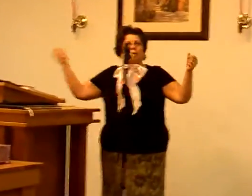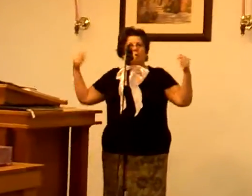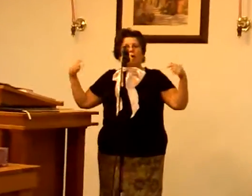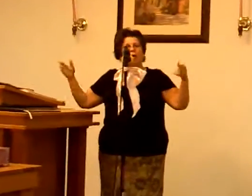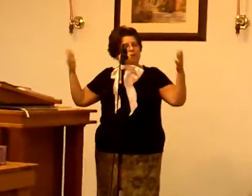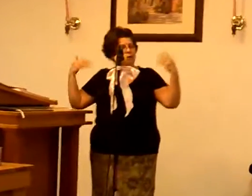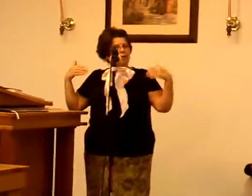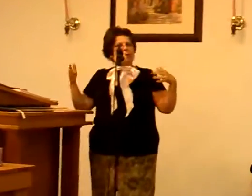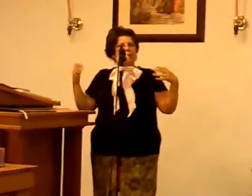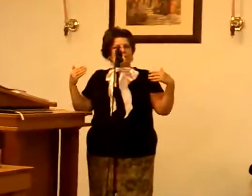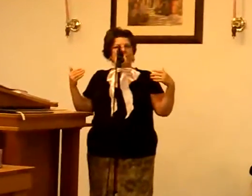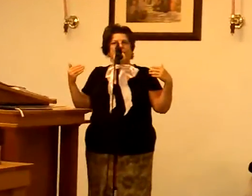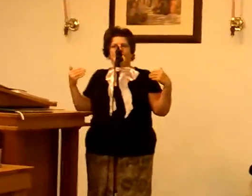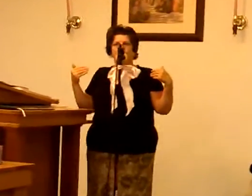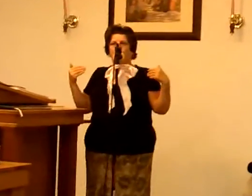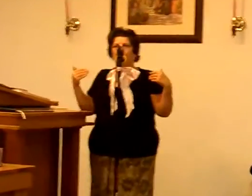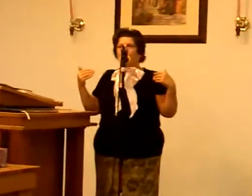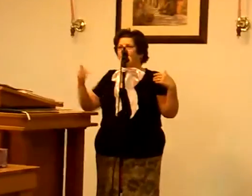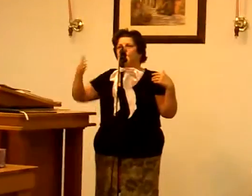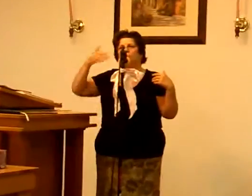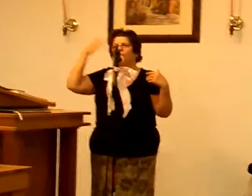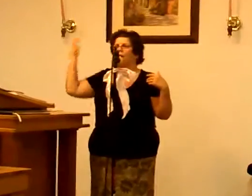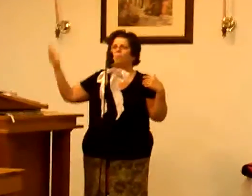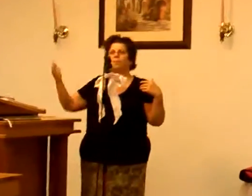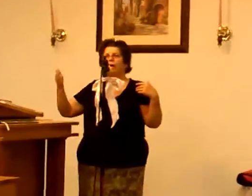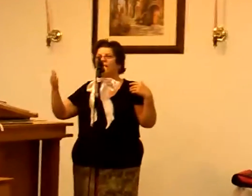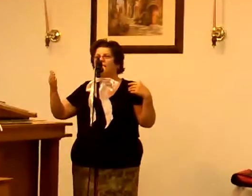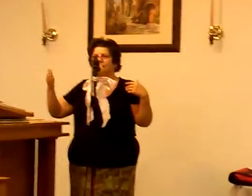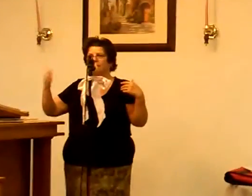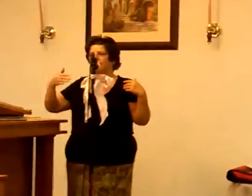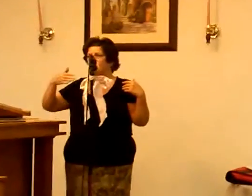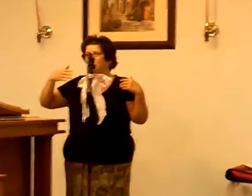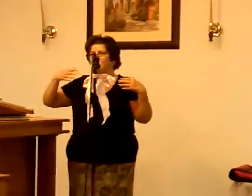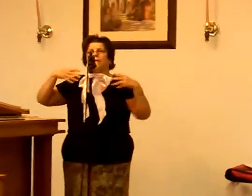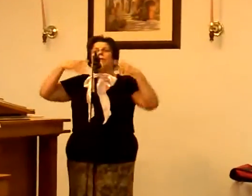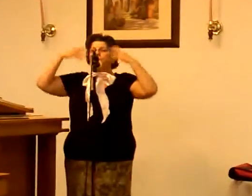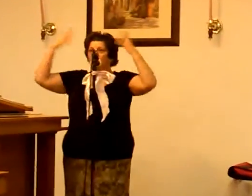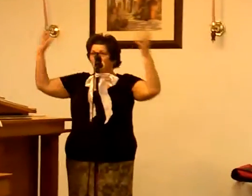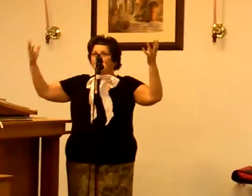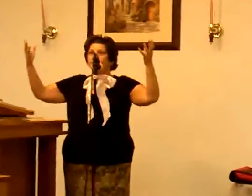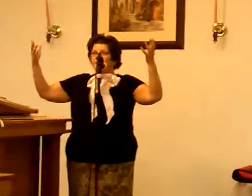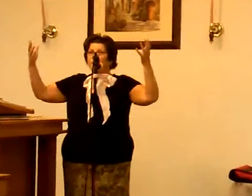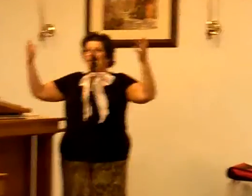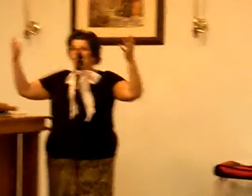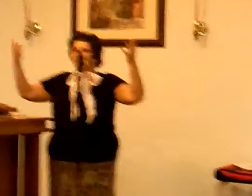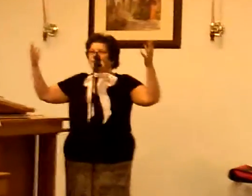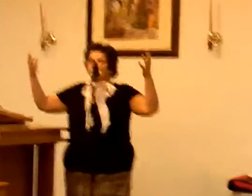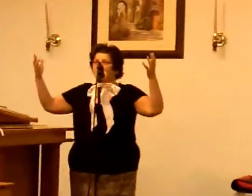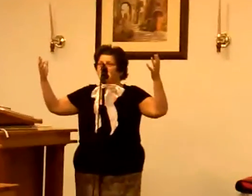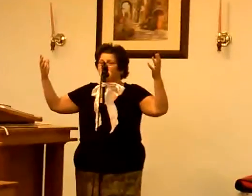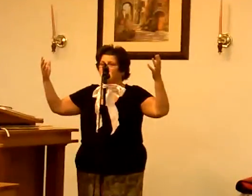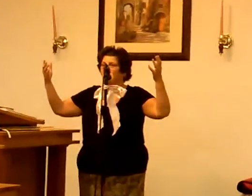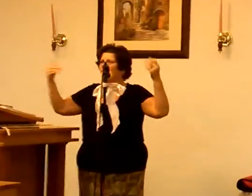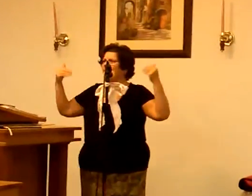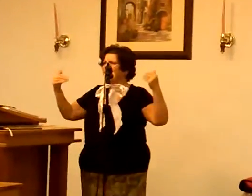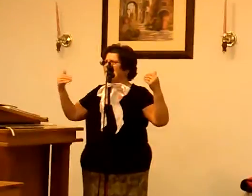know, like laying in bed this morning, even before I opened my eyes, God and I were having a conversation. And I'm not saying